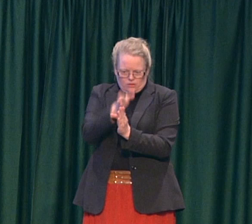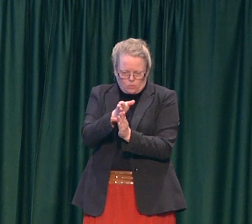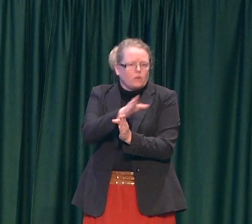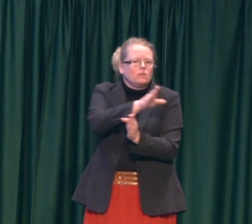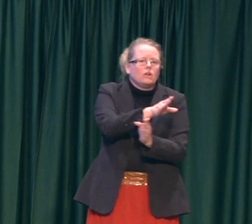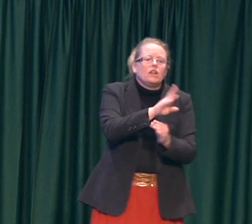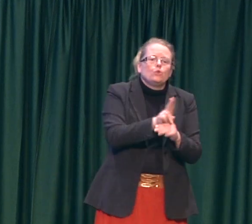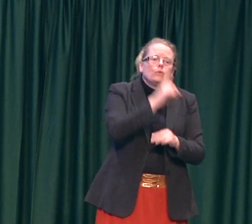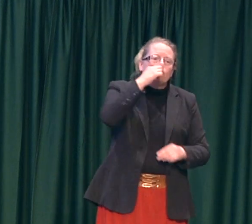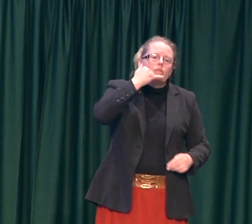VRS